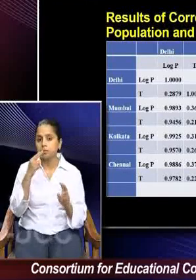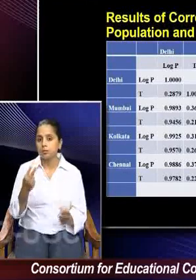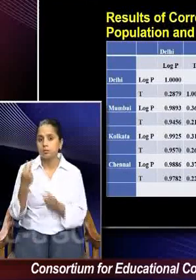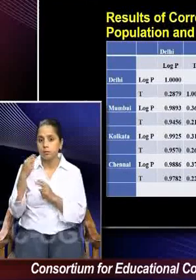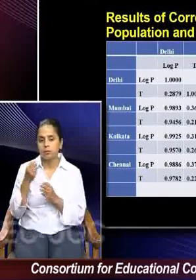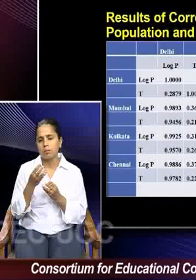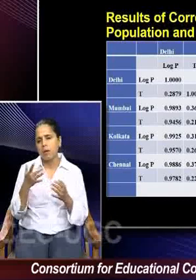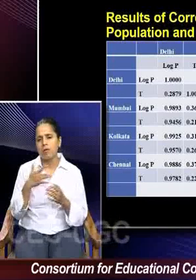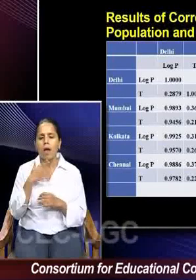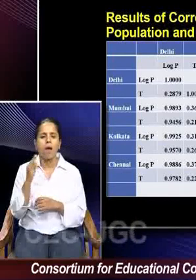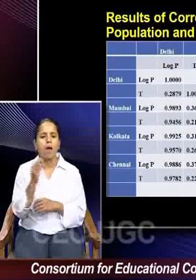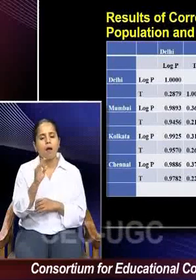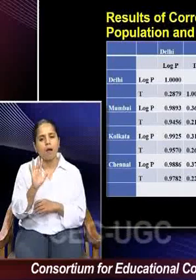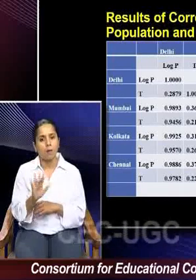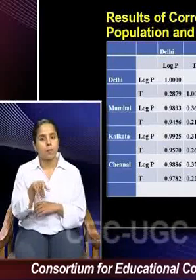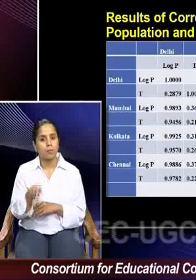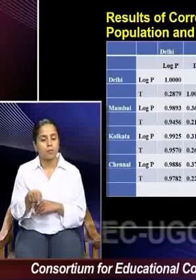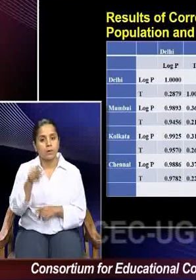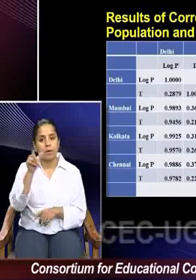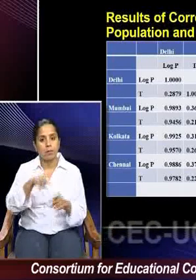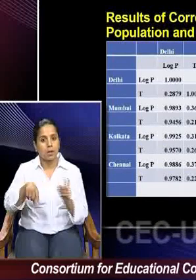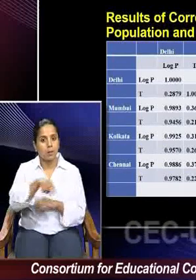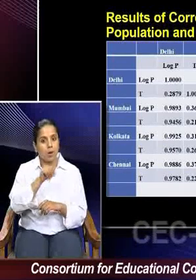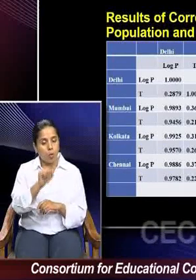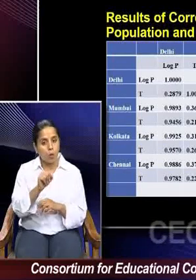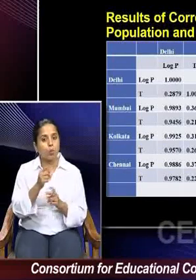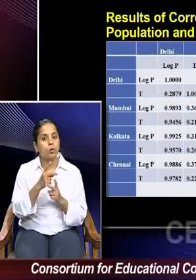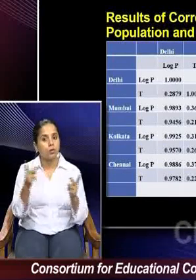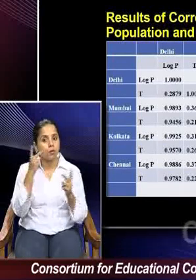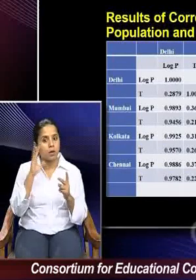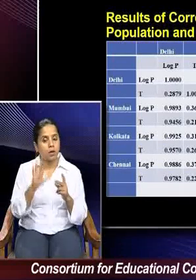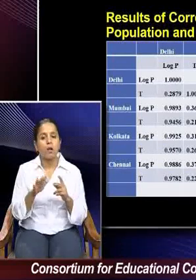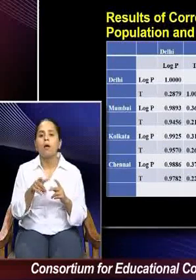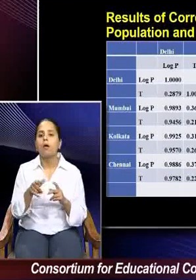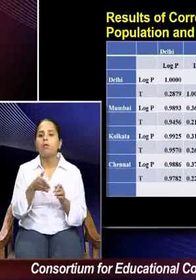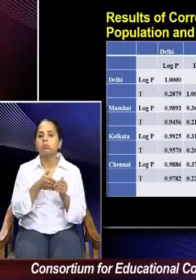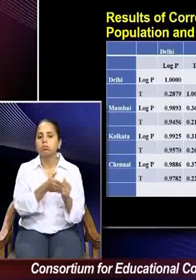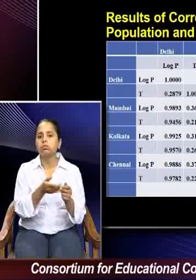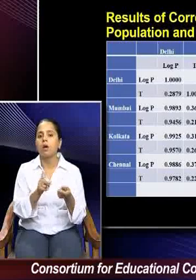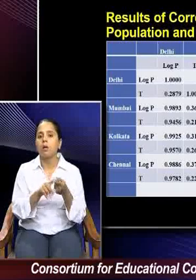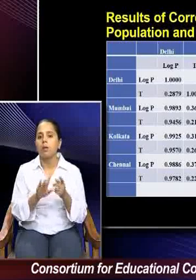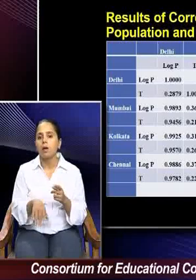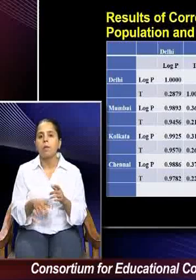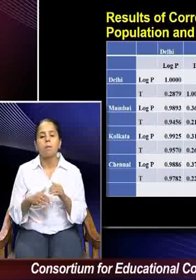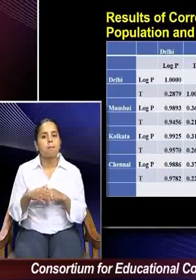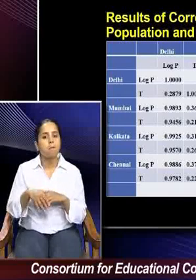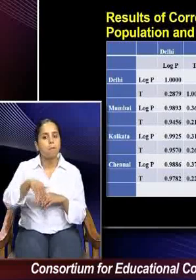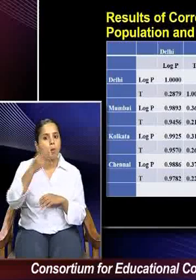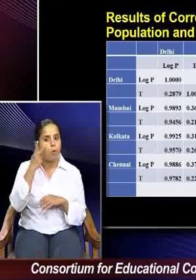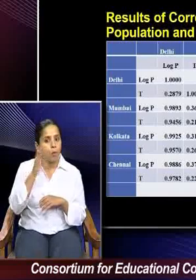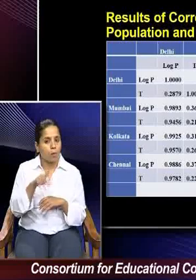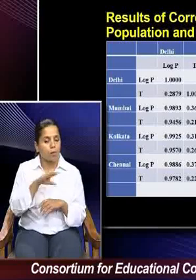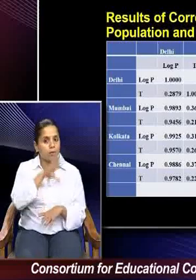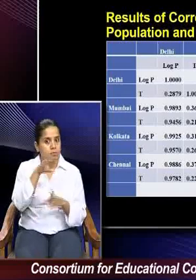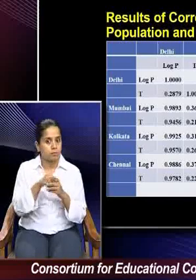or less a picture where the density of population, it has led to rise and